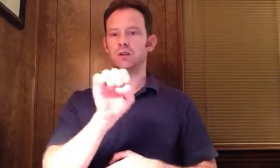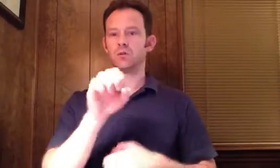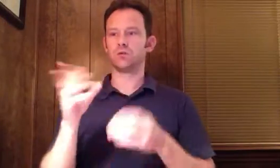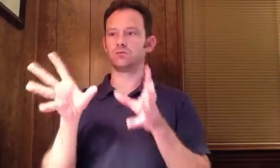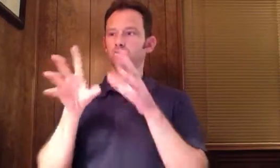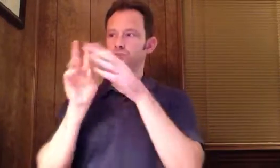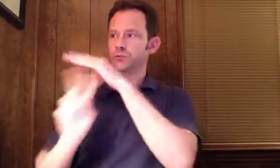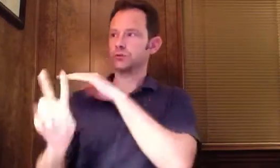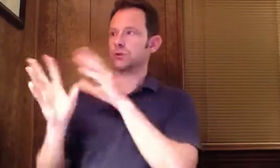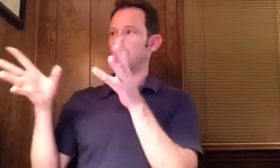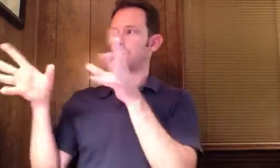product.